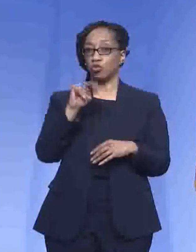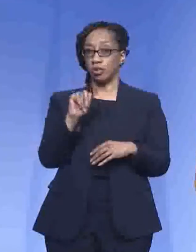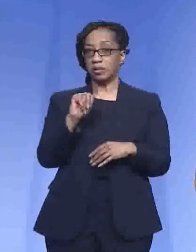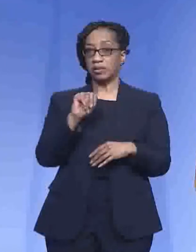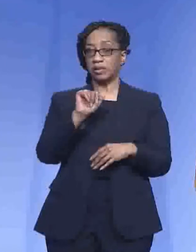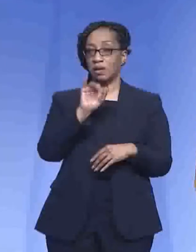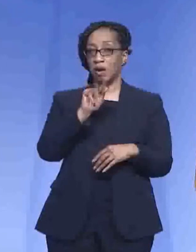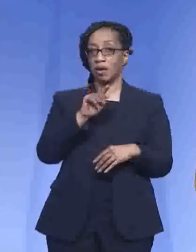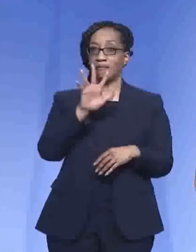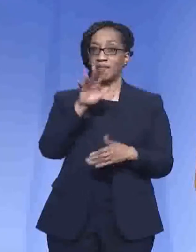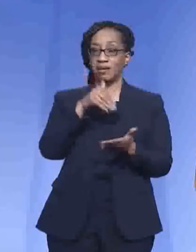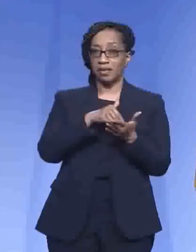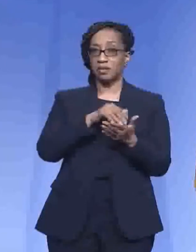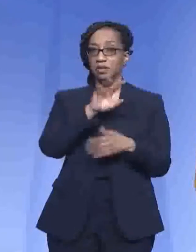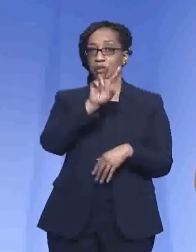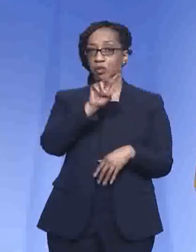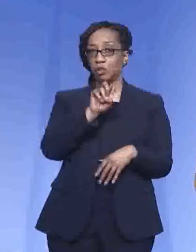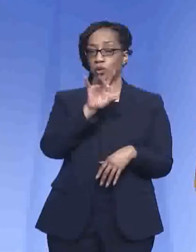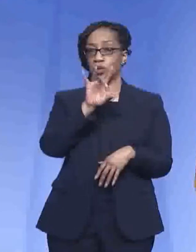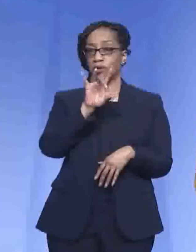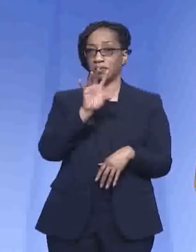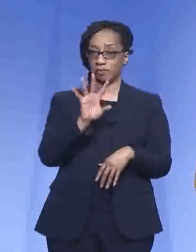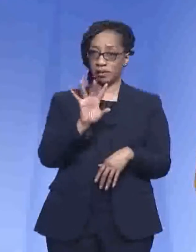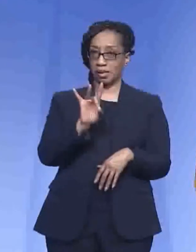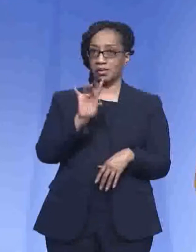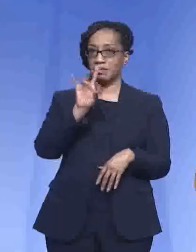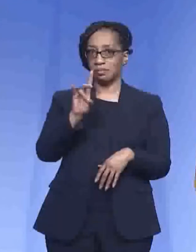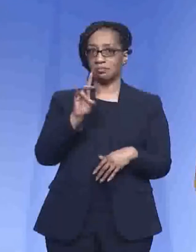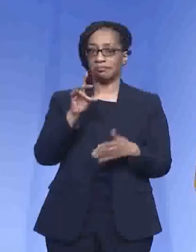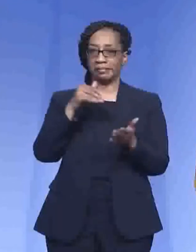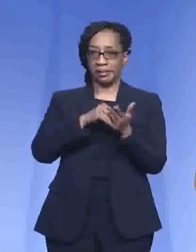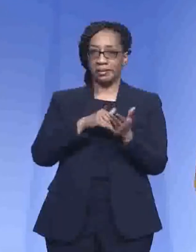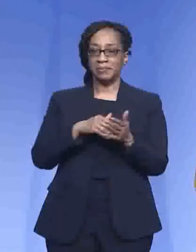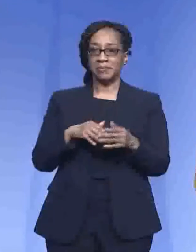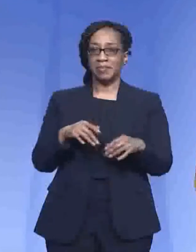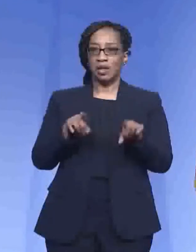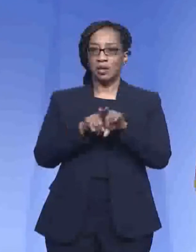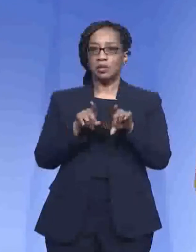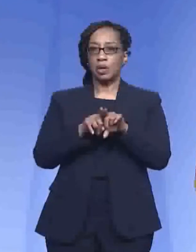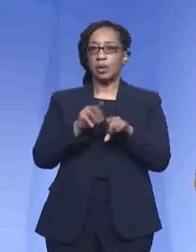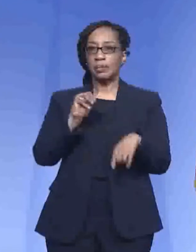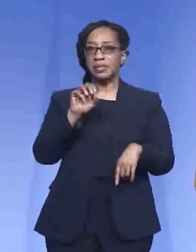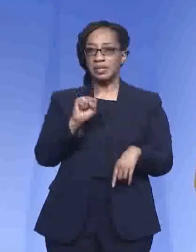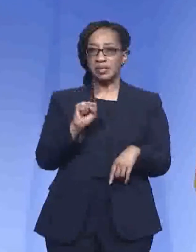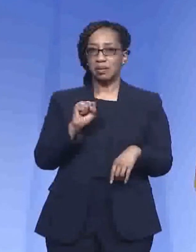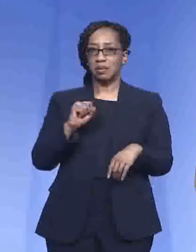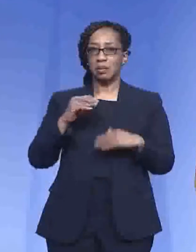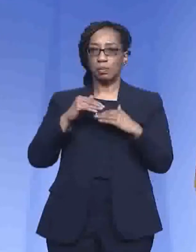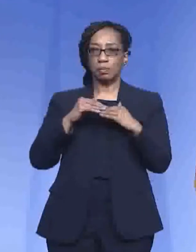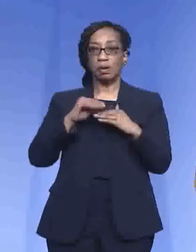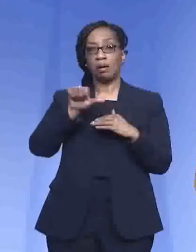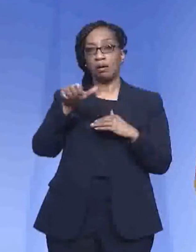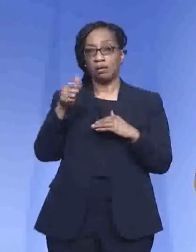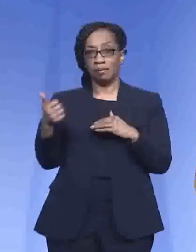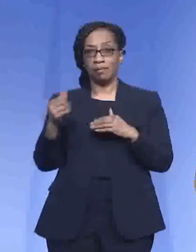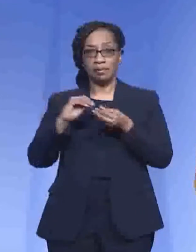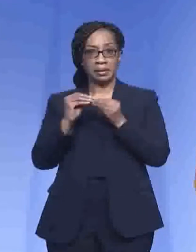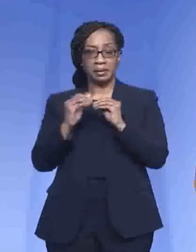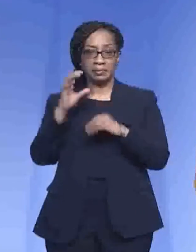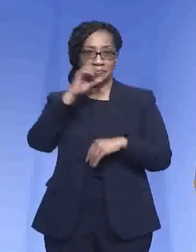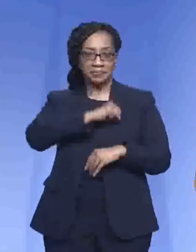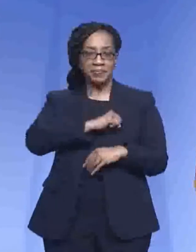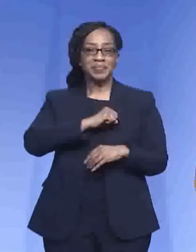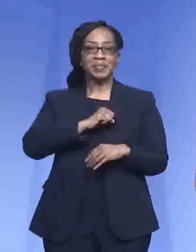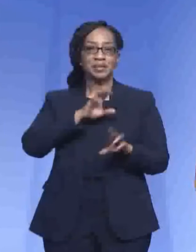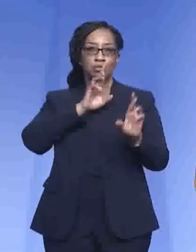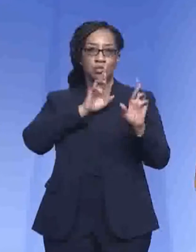Arkansas, 5,278 cases, and in DeSoto County, Mississippi, 19,515 cases have been